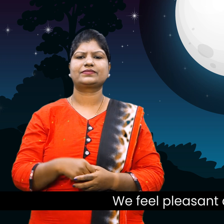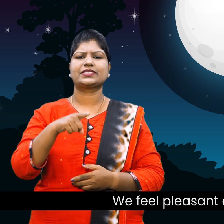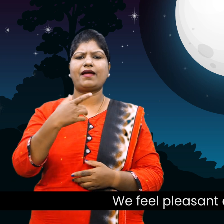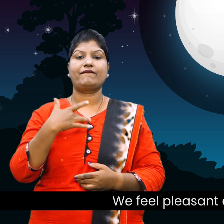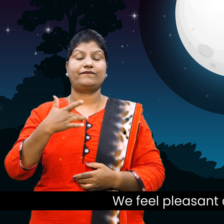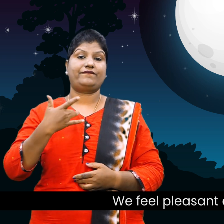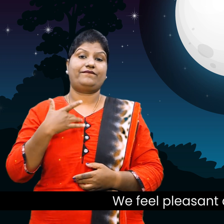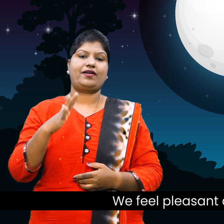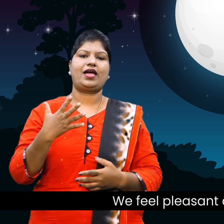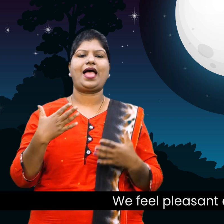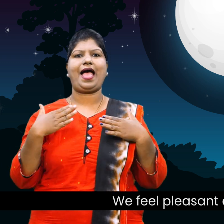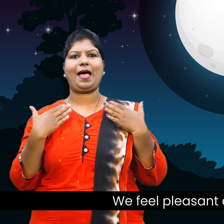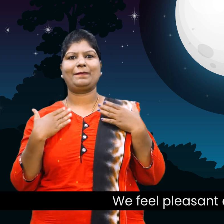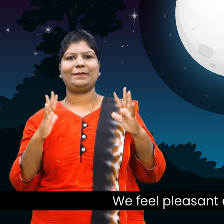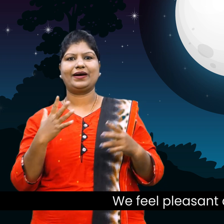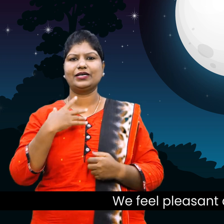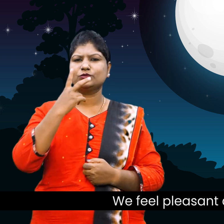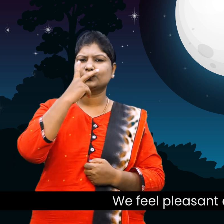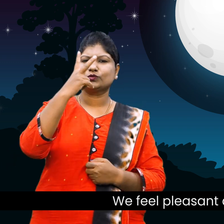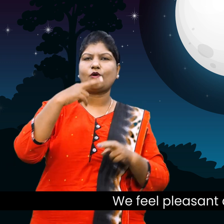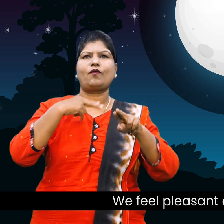during the night of full moon.